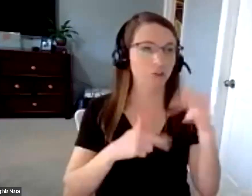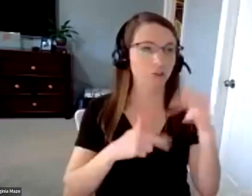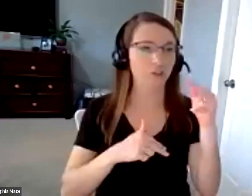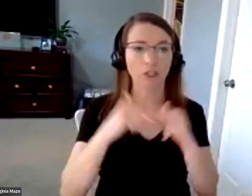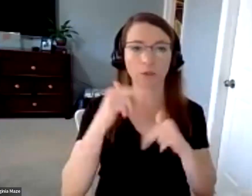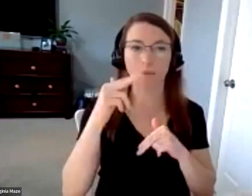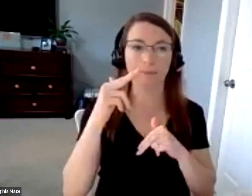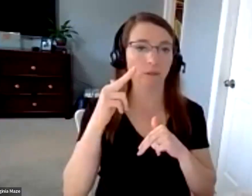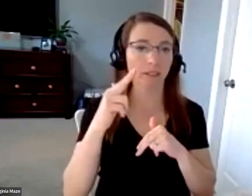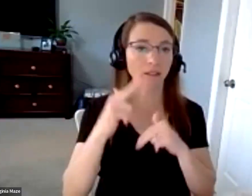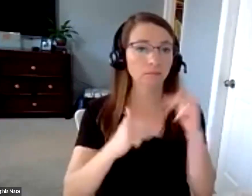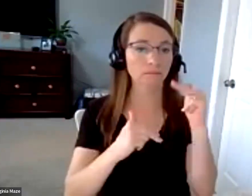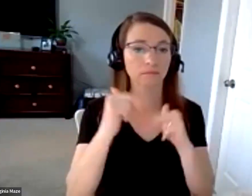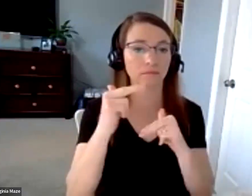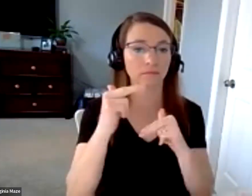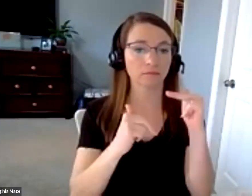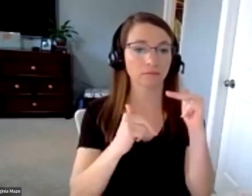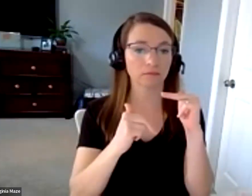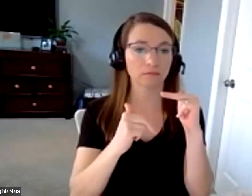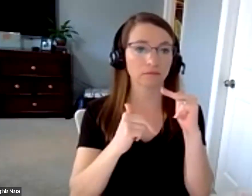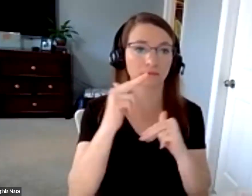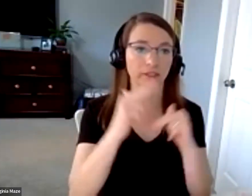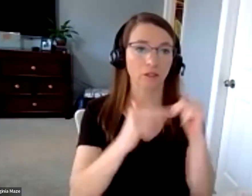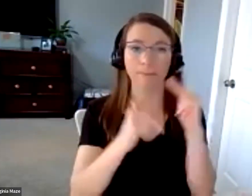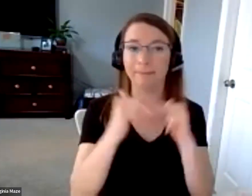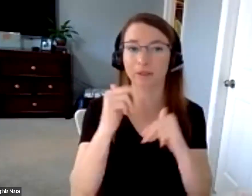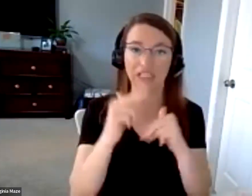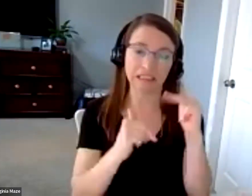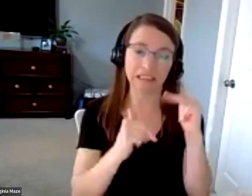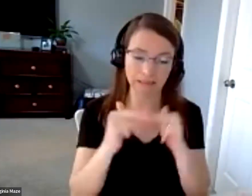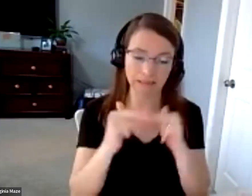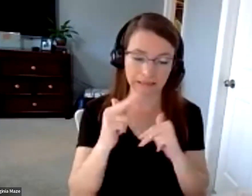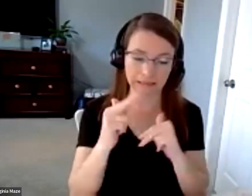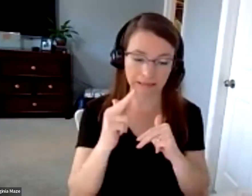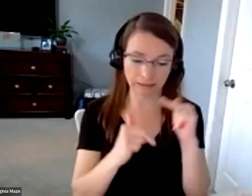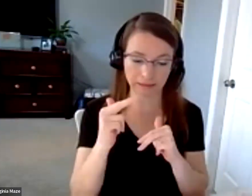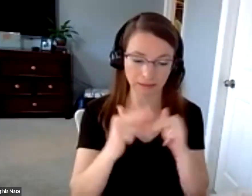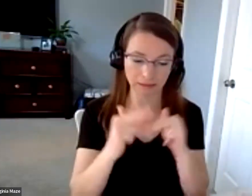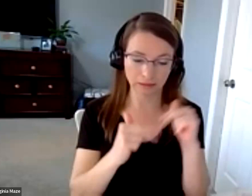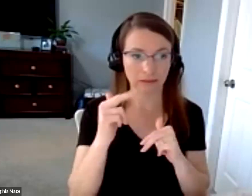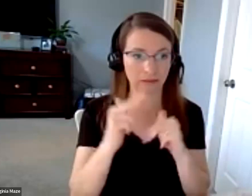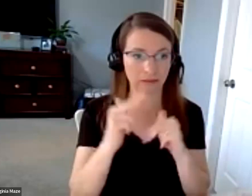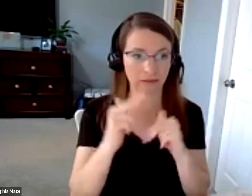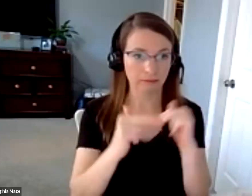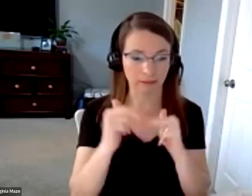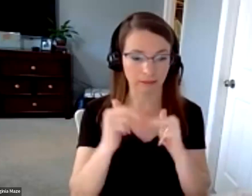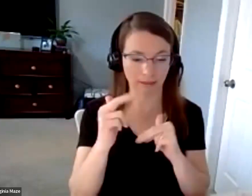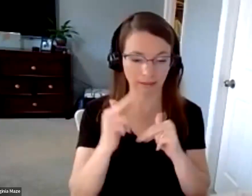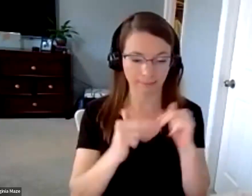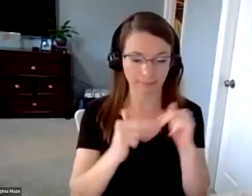around town. Let's just start with buildings. Like all the buildings.